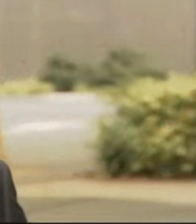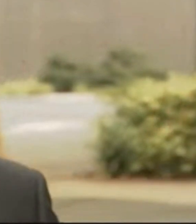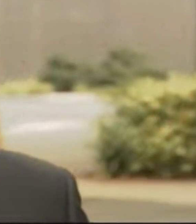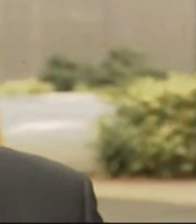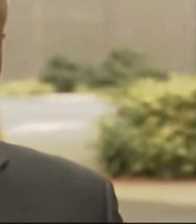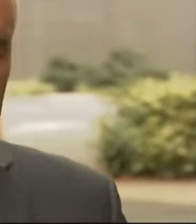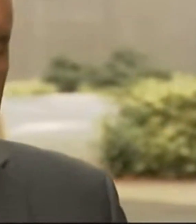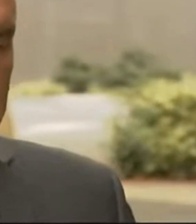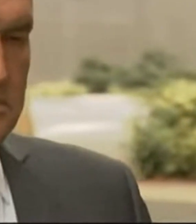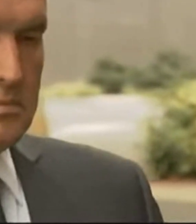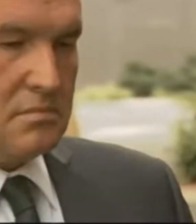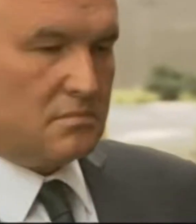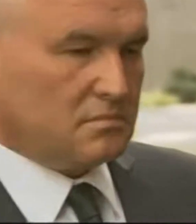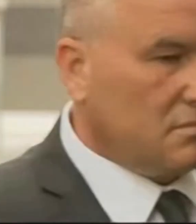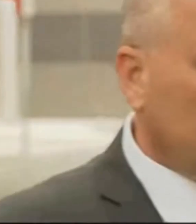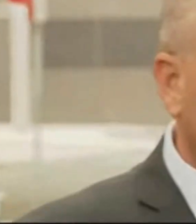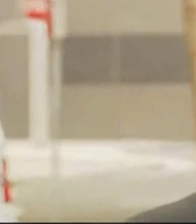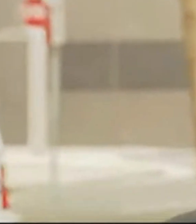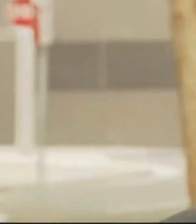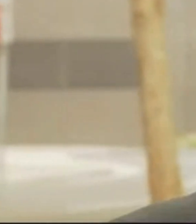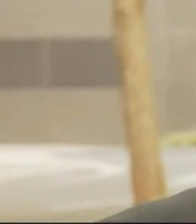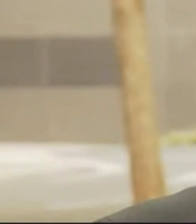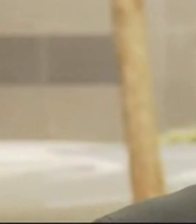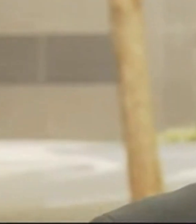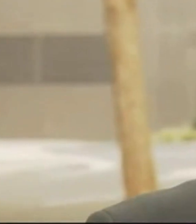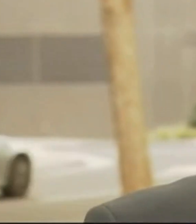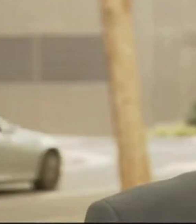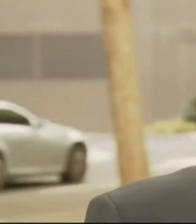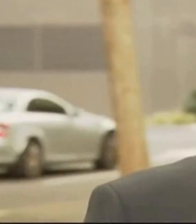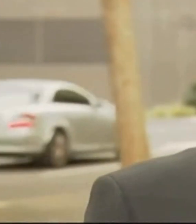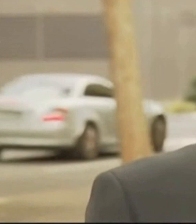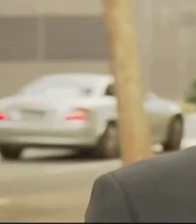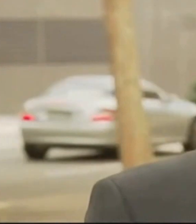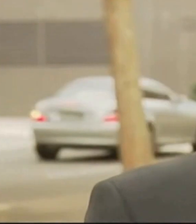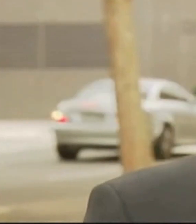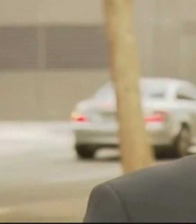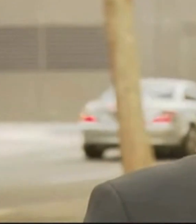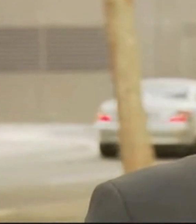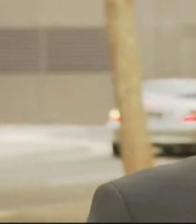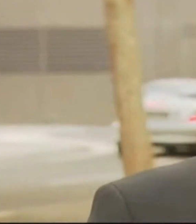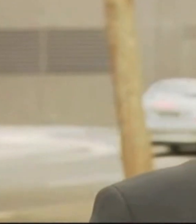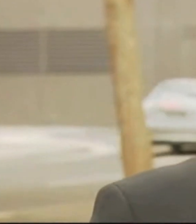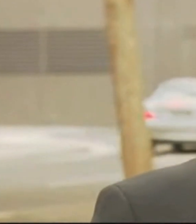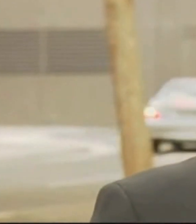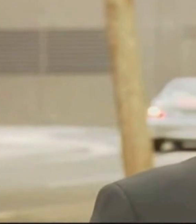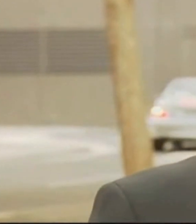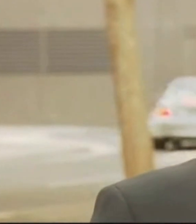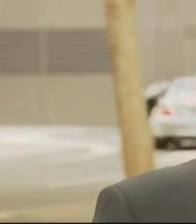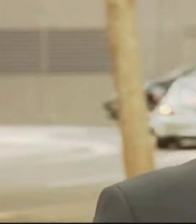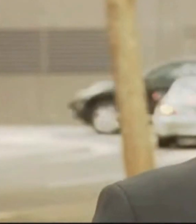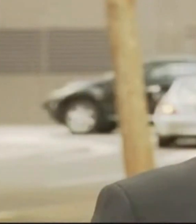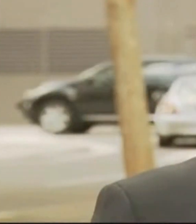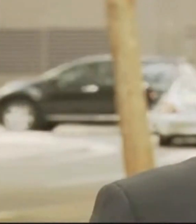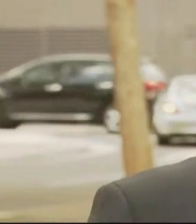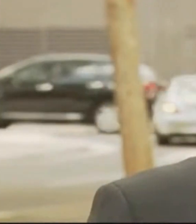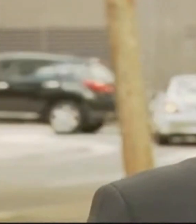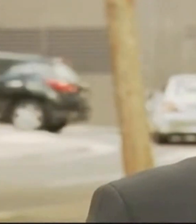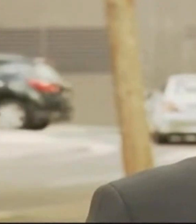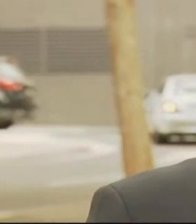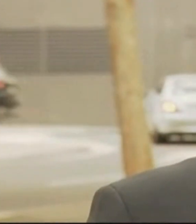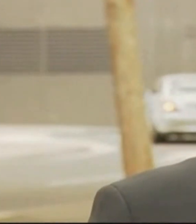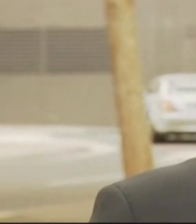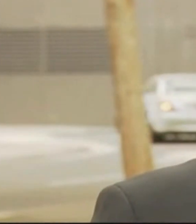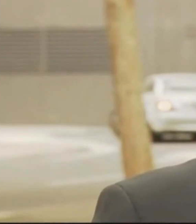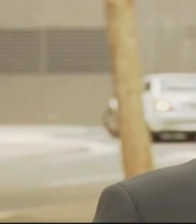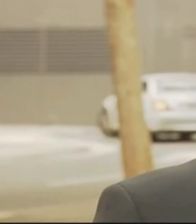is it about people in eastern suburbs? If they can get away with not following the rules, the rest of us have to. Listen, I mean, I don't